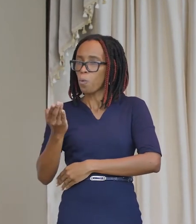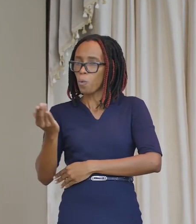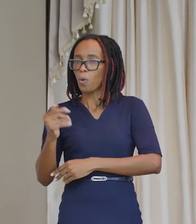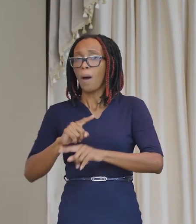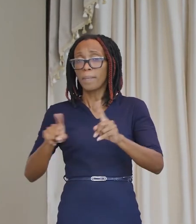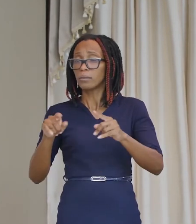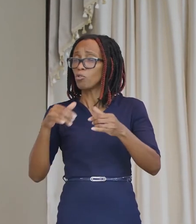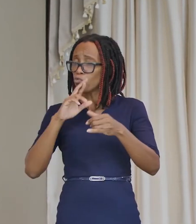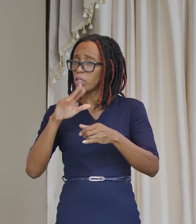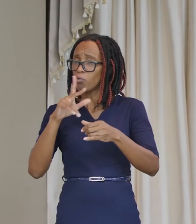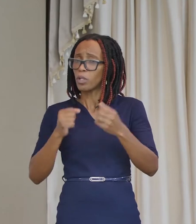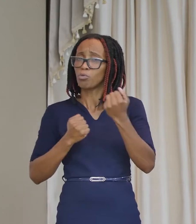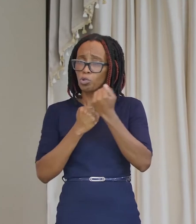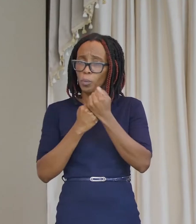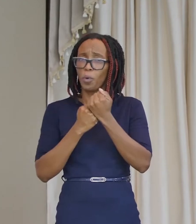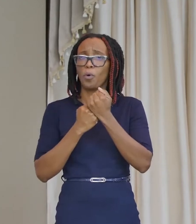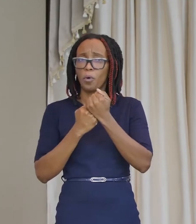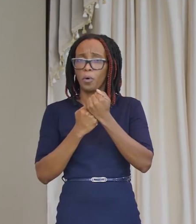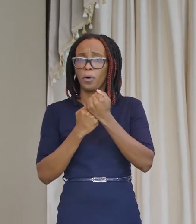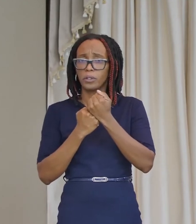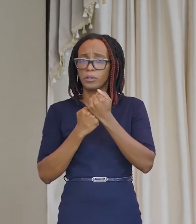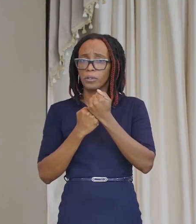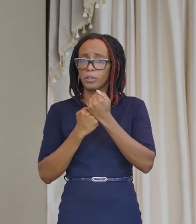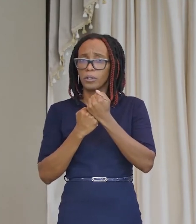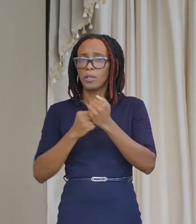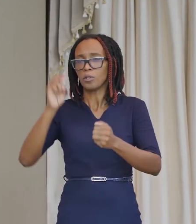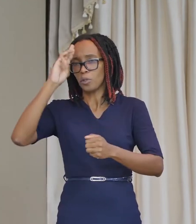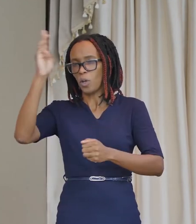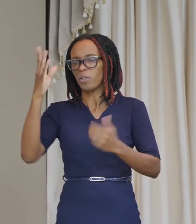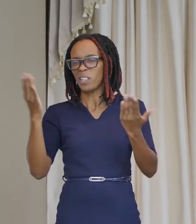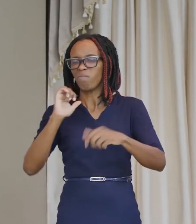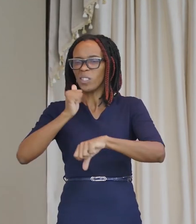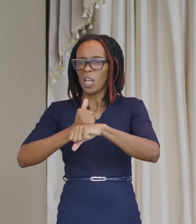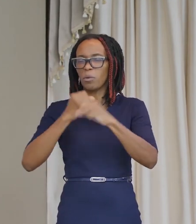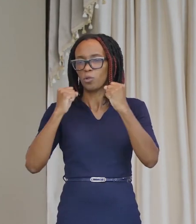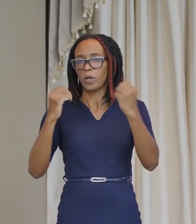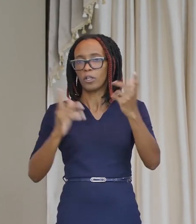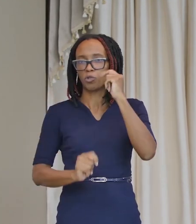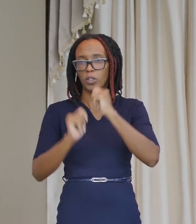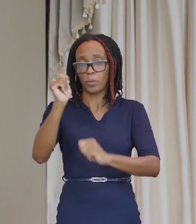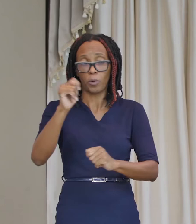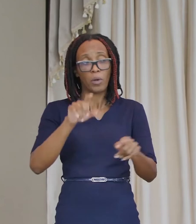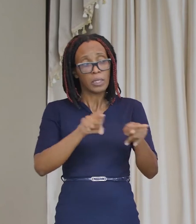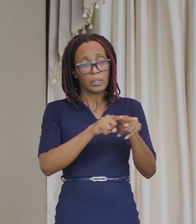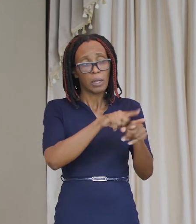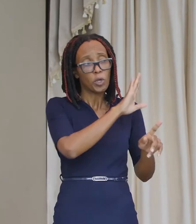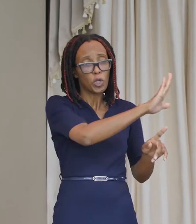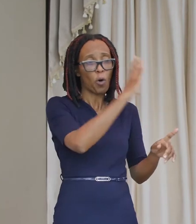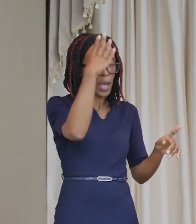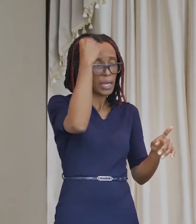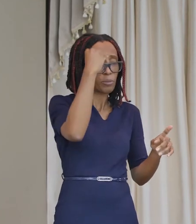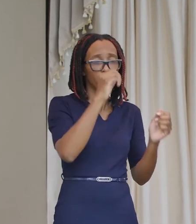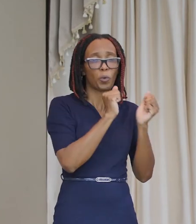but have made invaluable and indelible contribution to me reaching this far in my